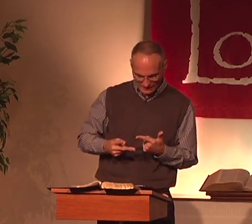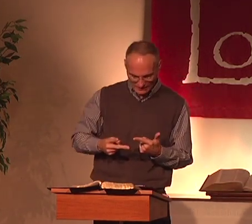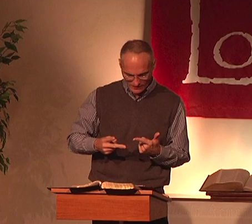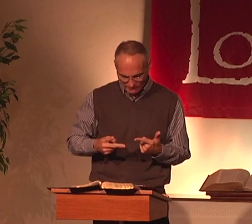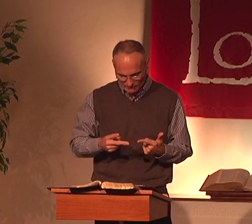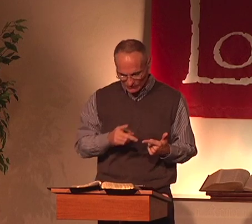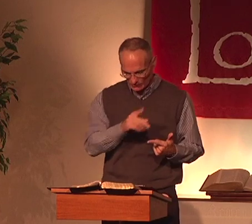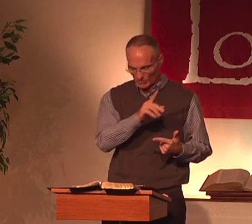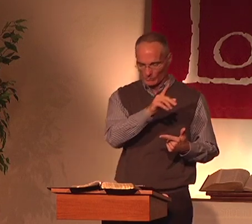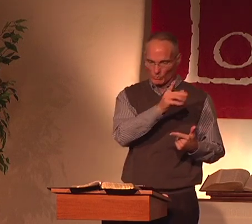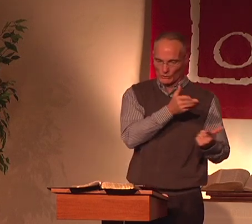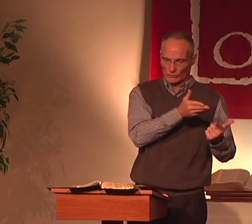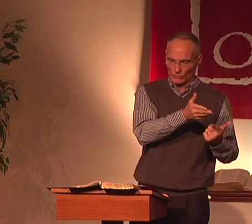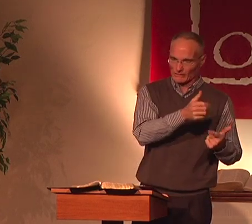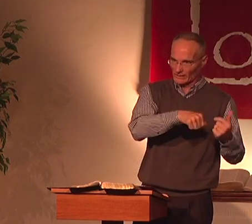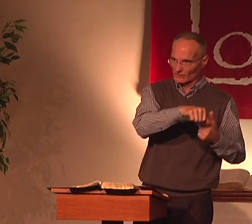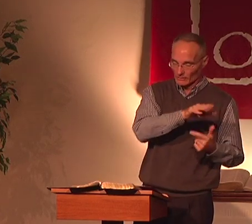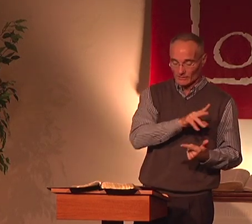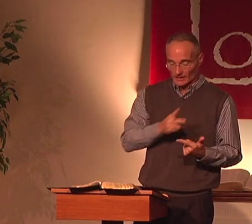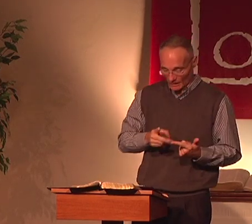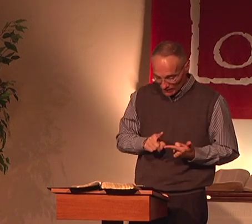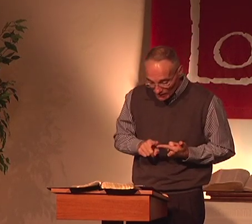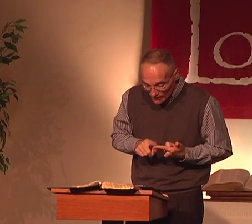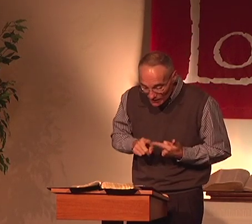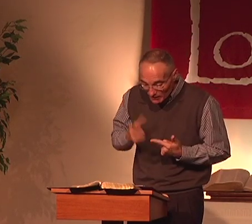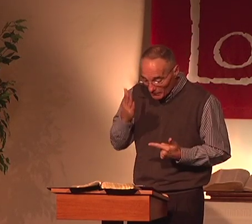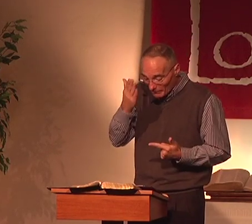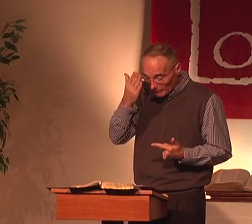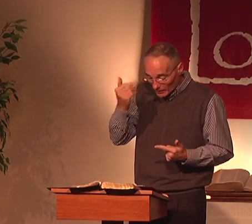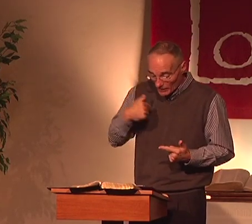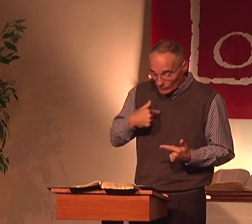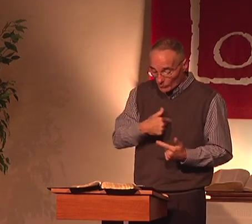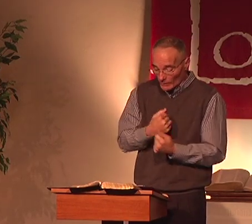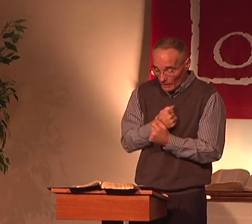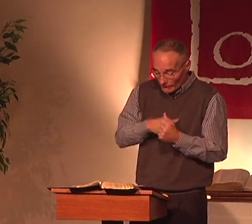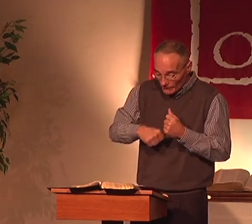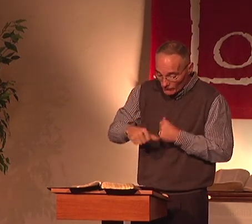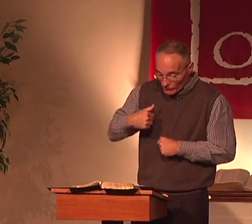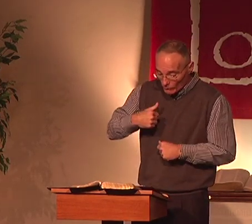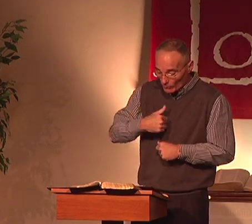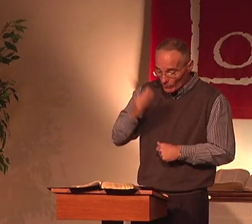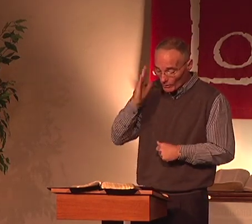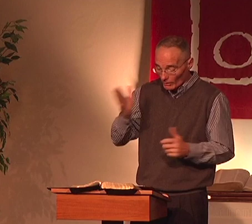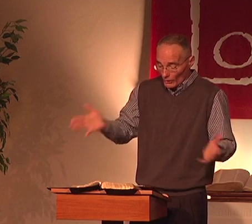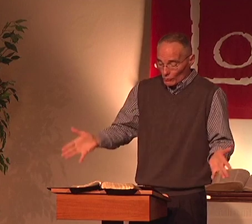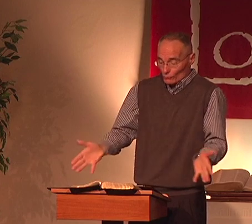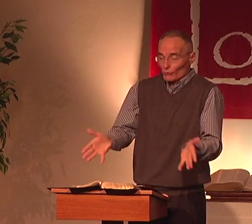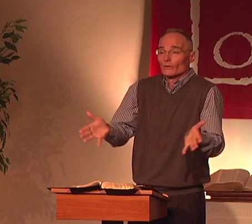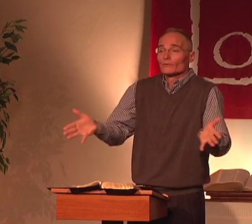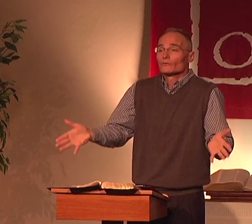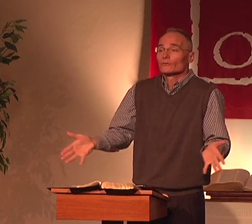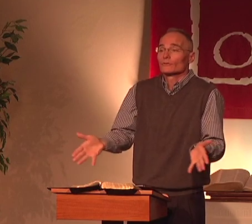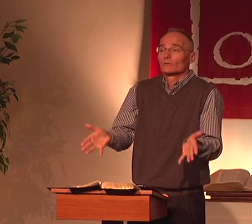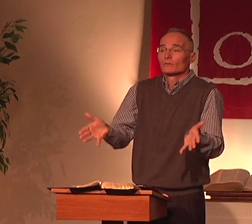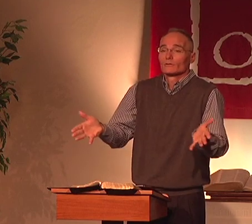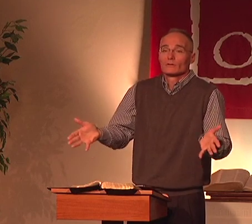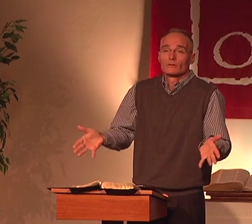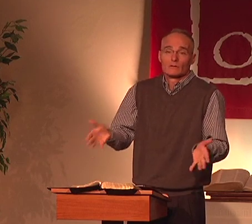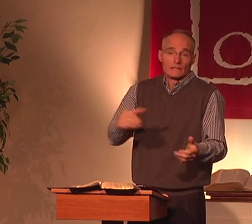So Secondly Here Serve each Other Because we Love each Other We will Encourage